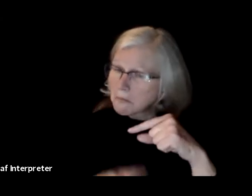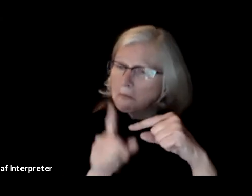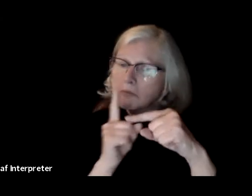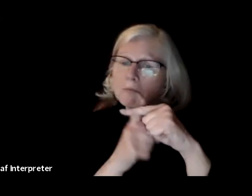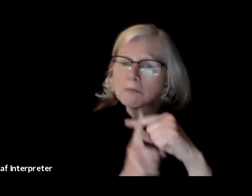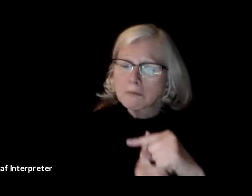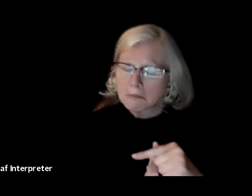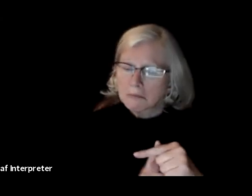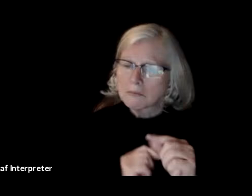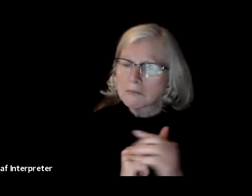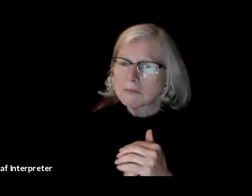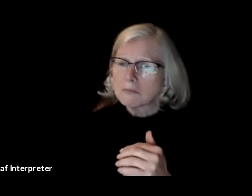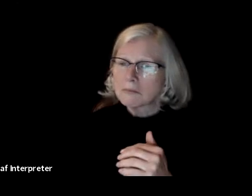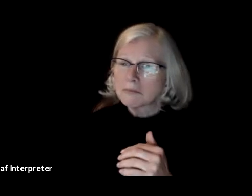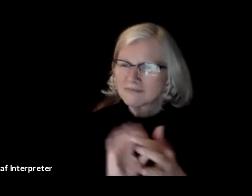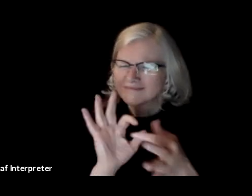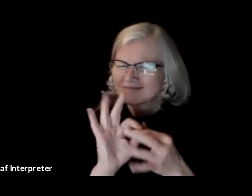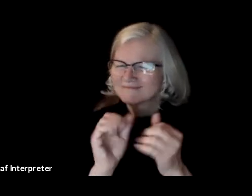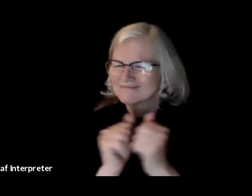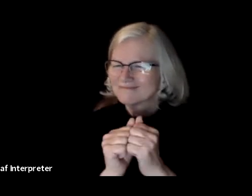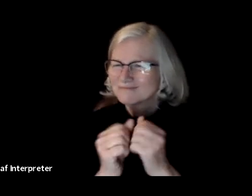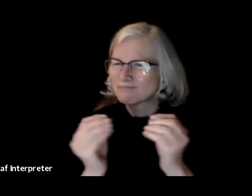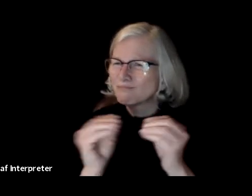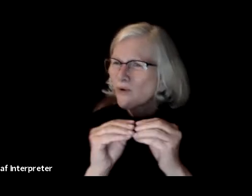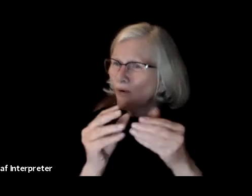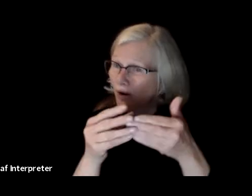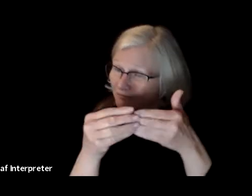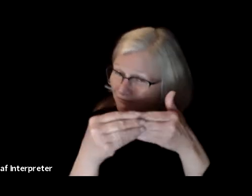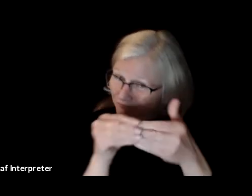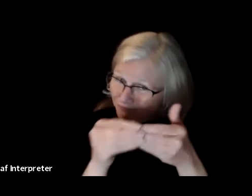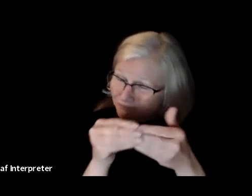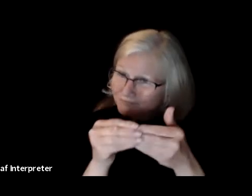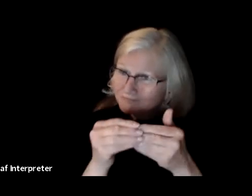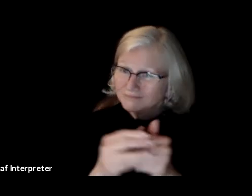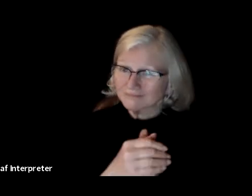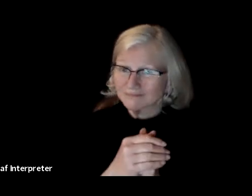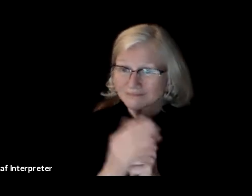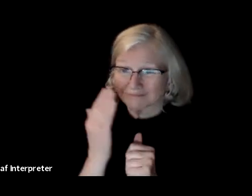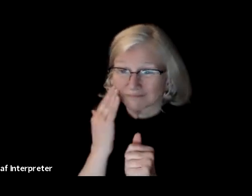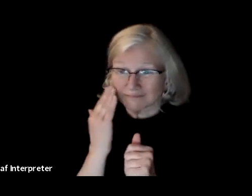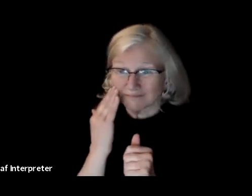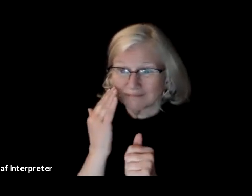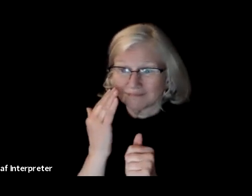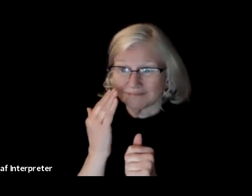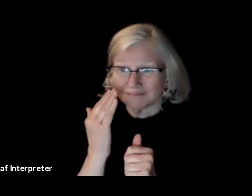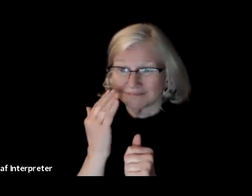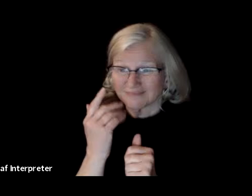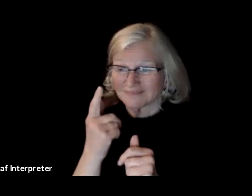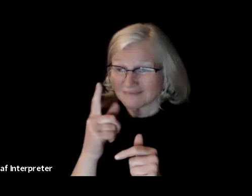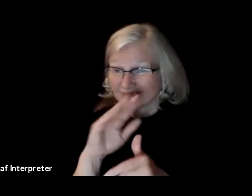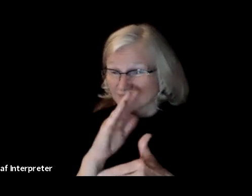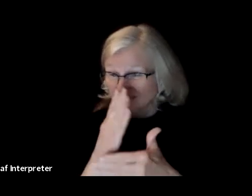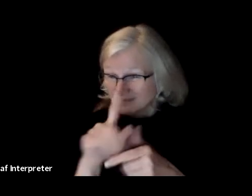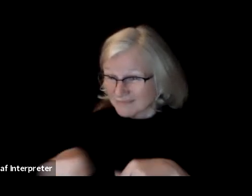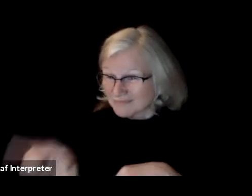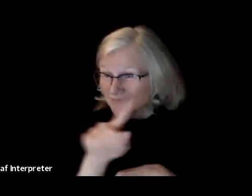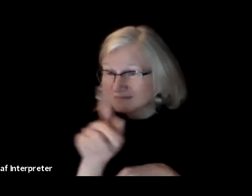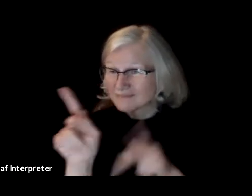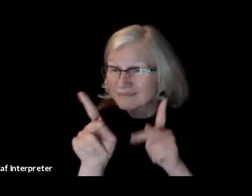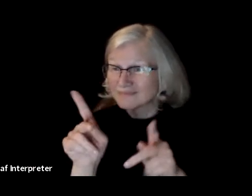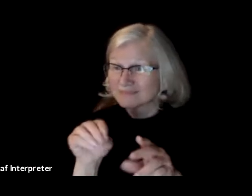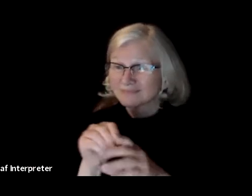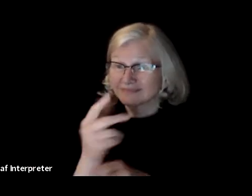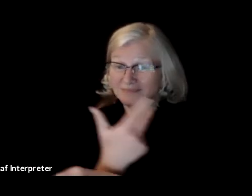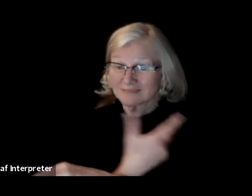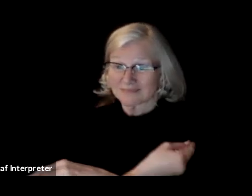increased flexibility. We've certainly heard that from virtually every part of the vaccinator system, that more flexibility is a